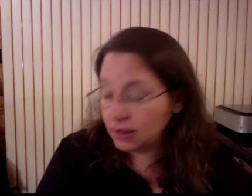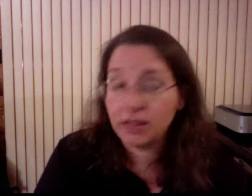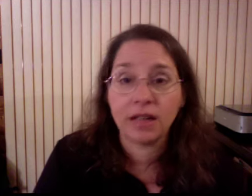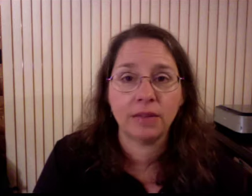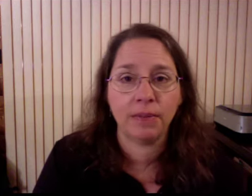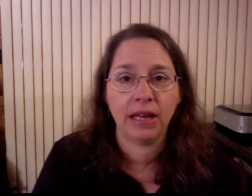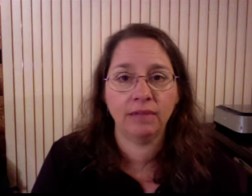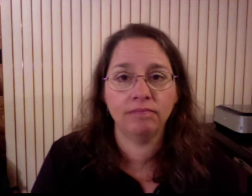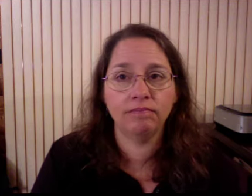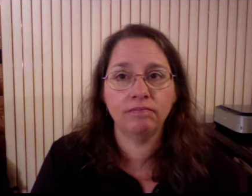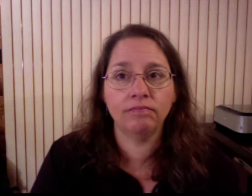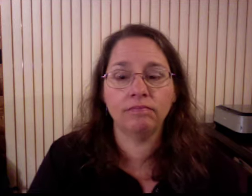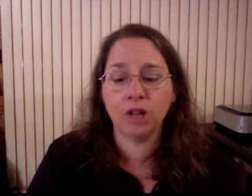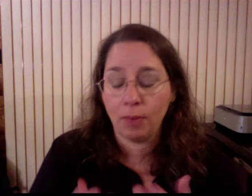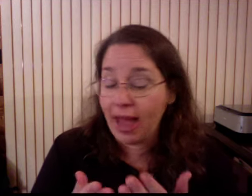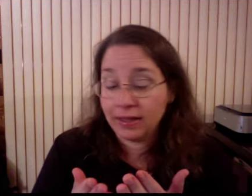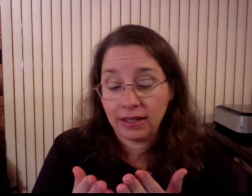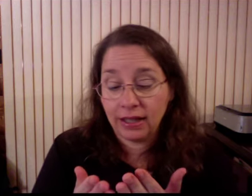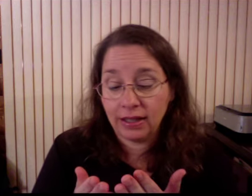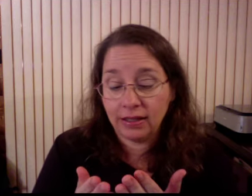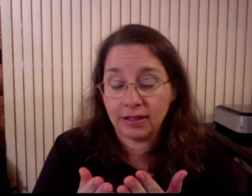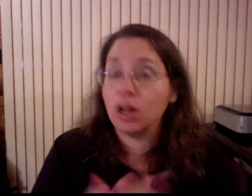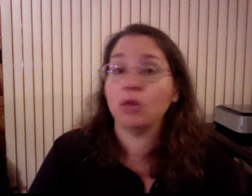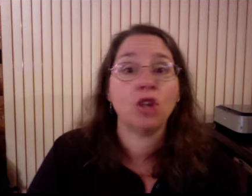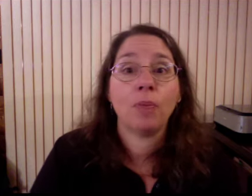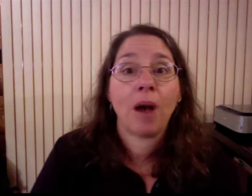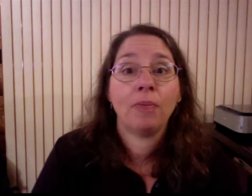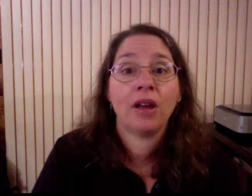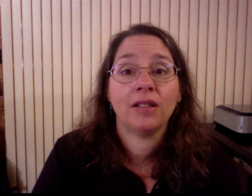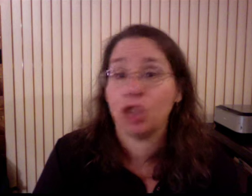Does it mean no magazines, no soap operas,